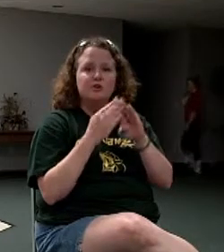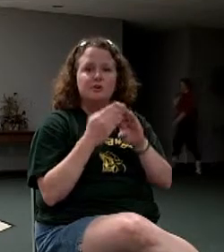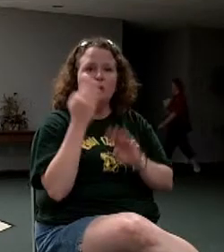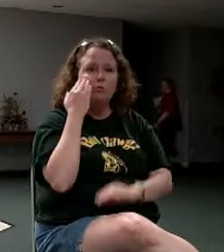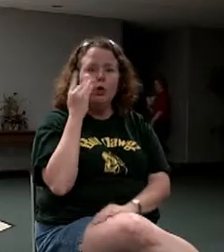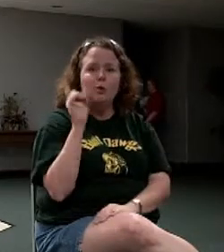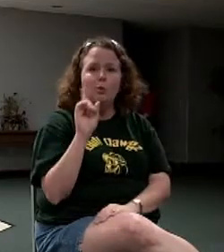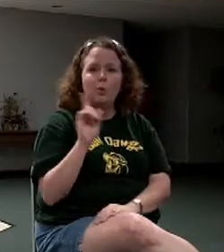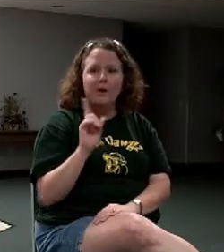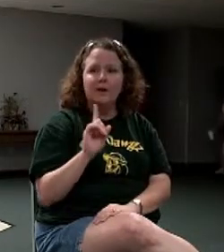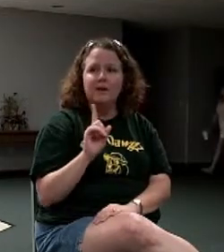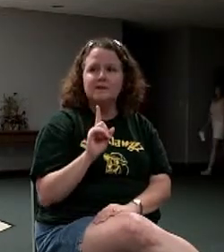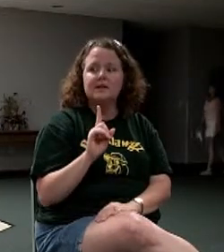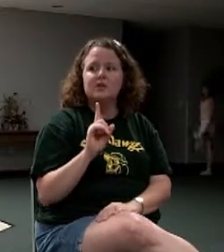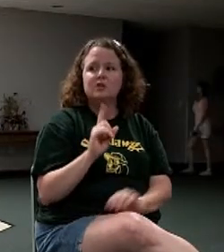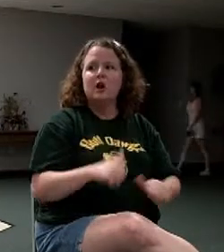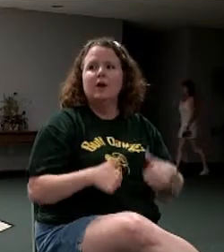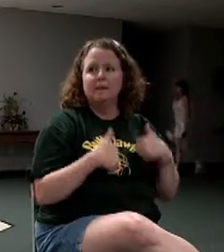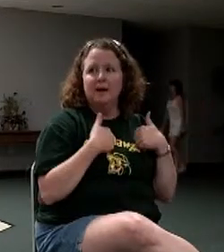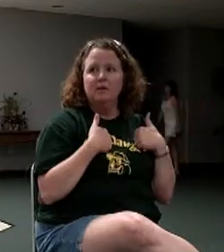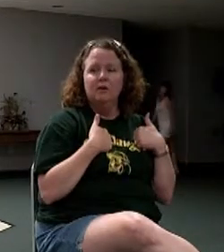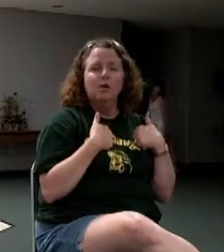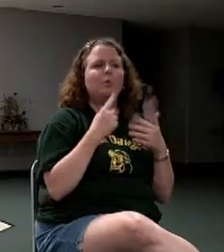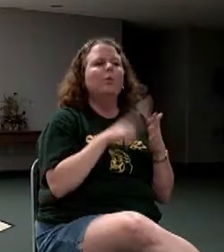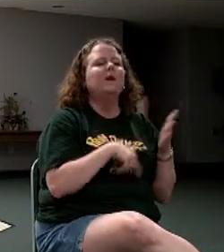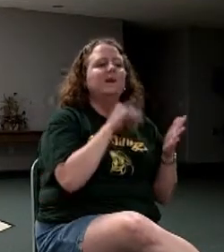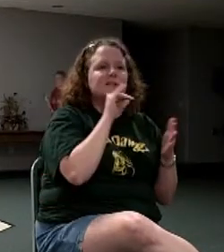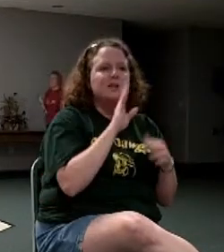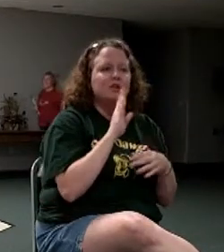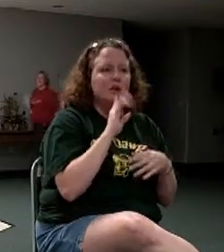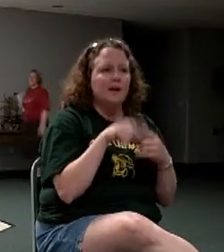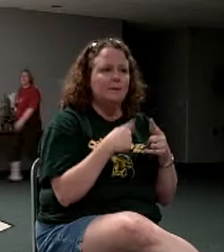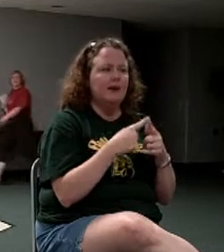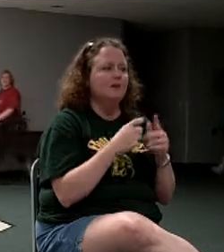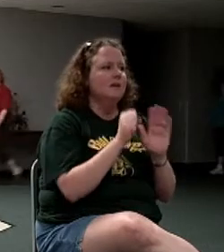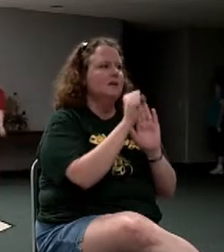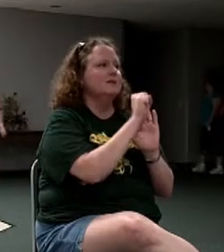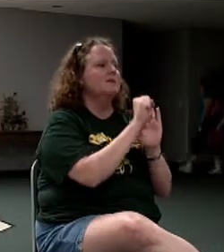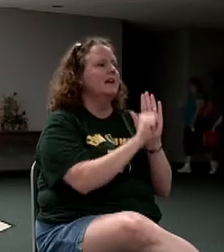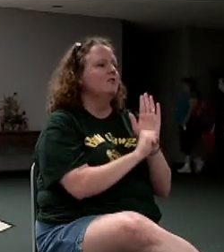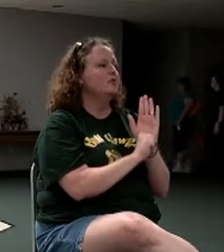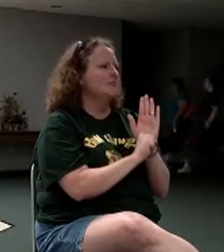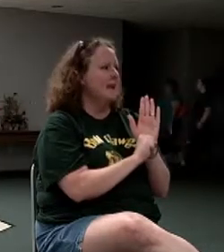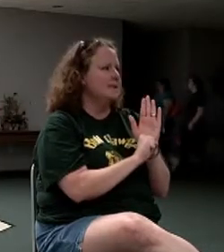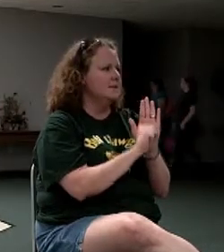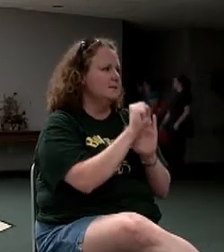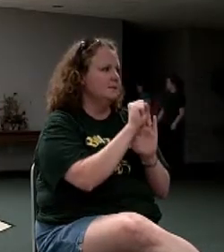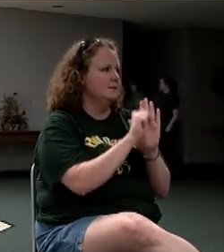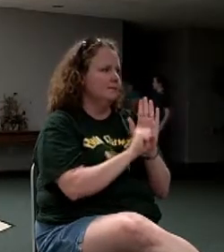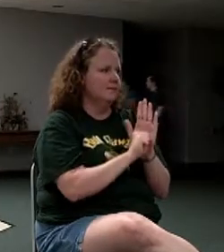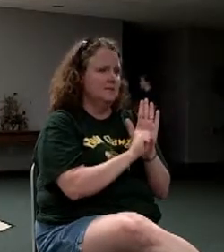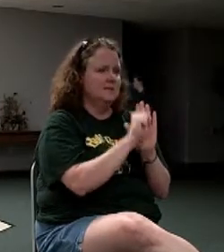so that you know where it is that you're talking about or what it is that you're talking about. Sign for state.